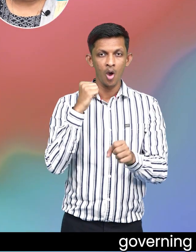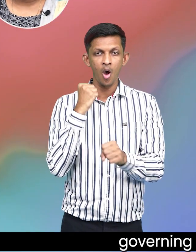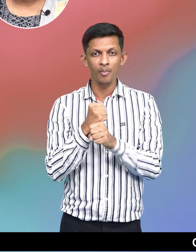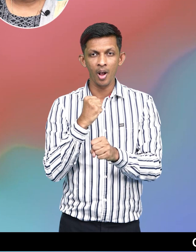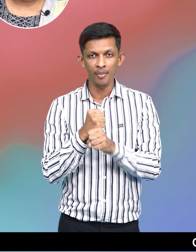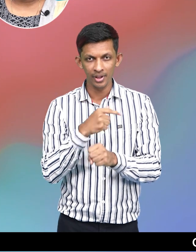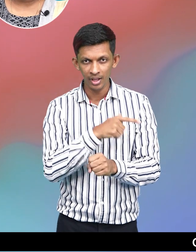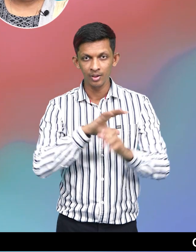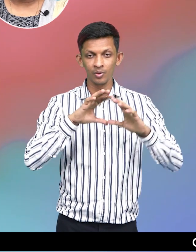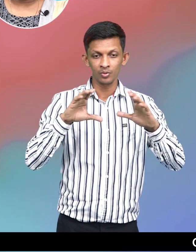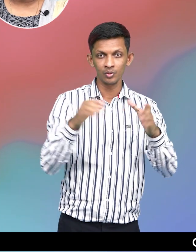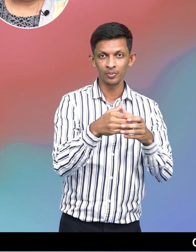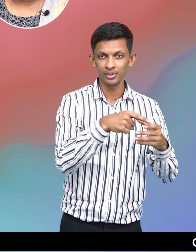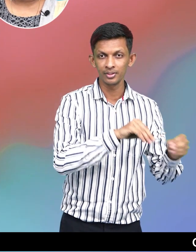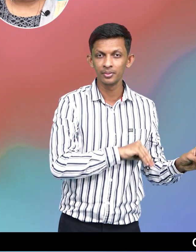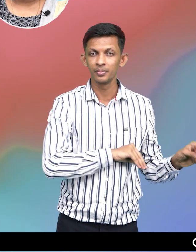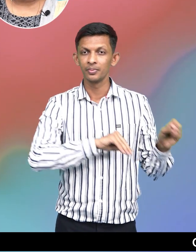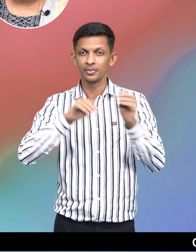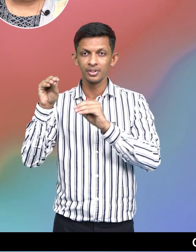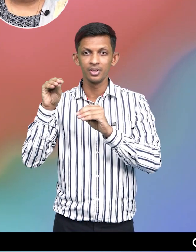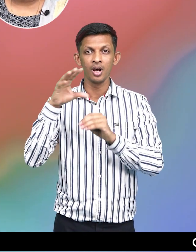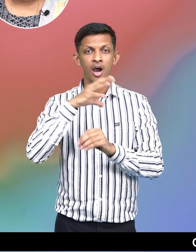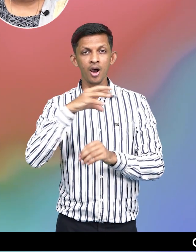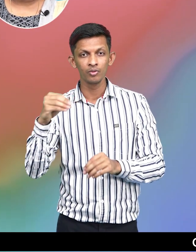employment of Indians abroad.